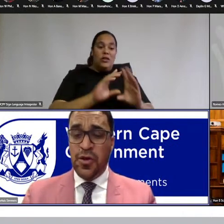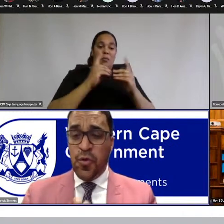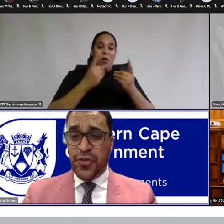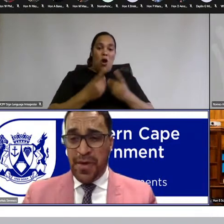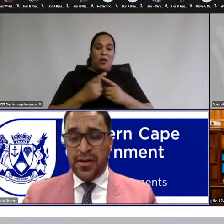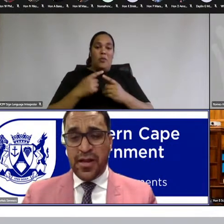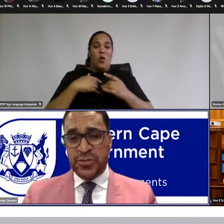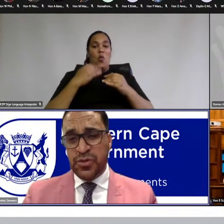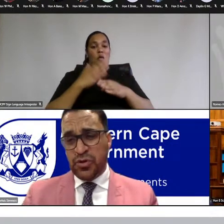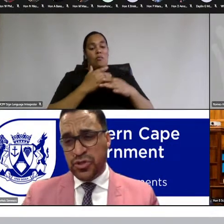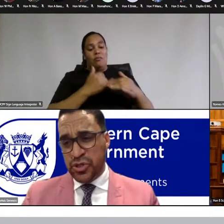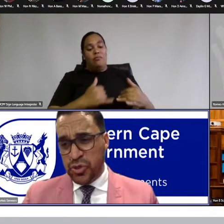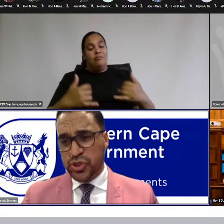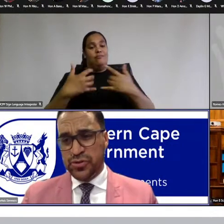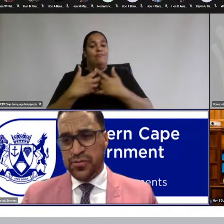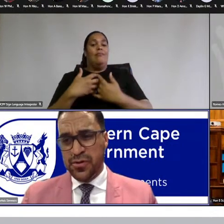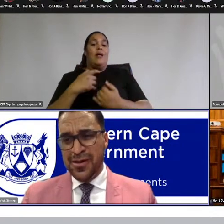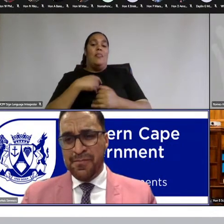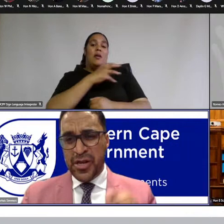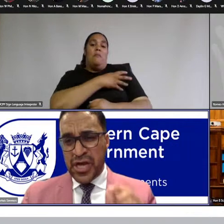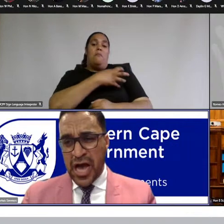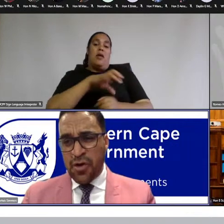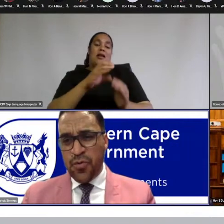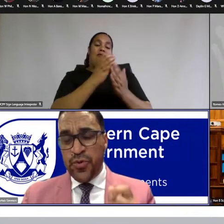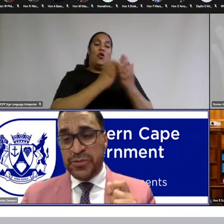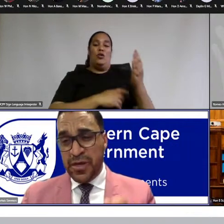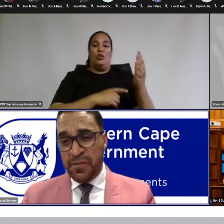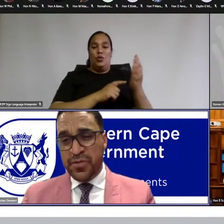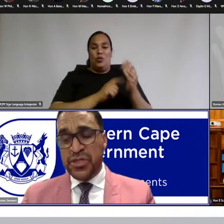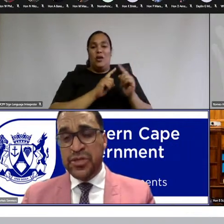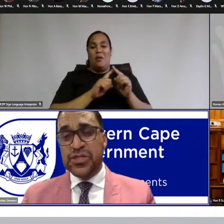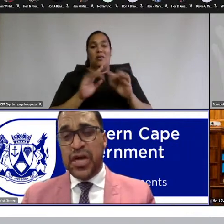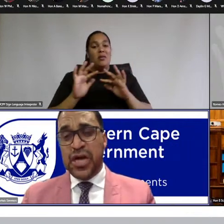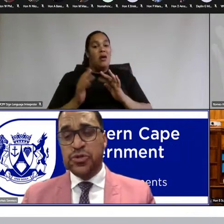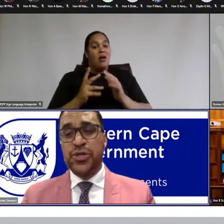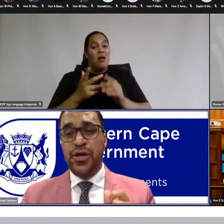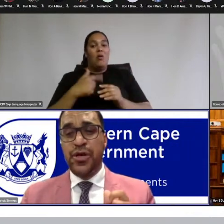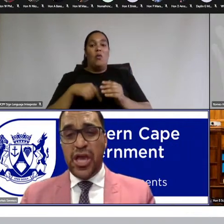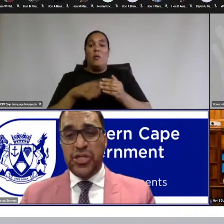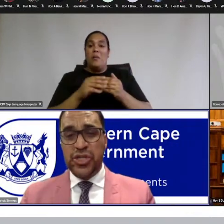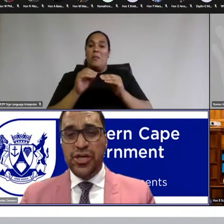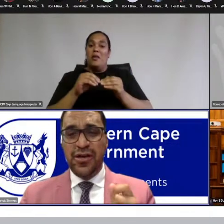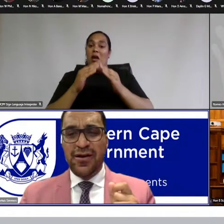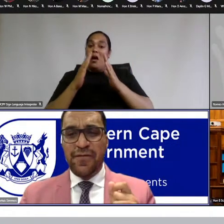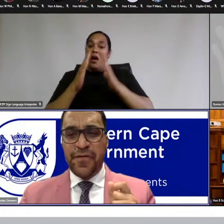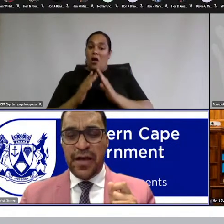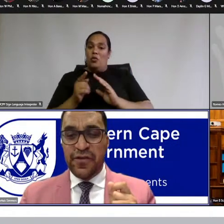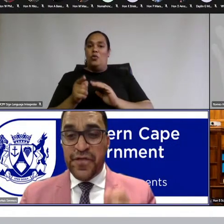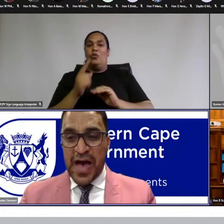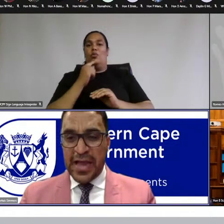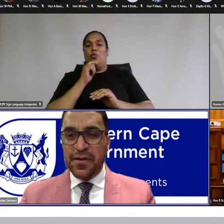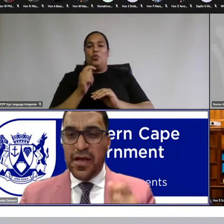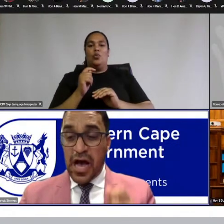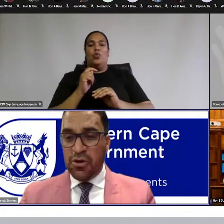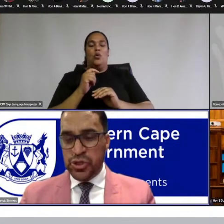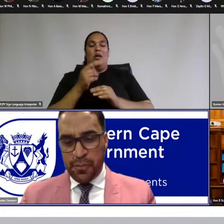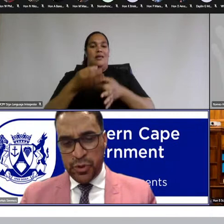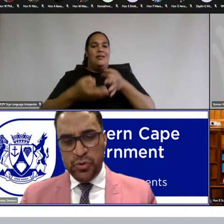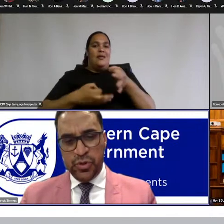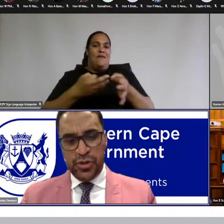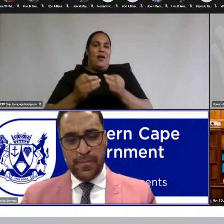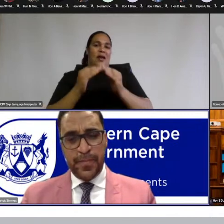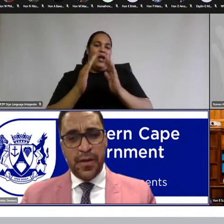line with the mandate as per the Constitution. But it's how we as members in this House actually define a